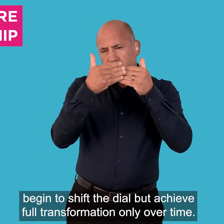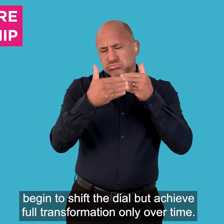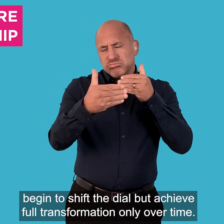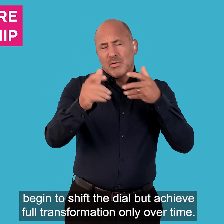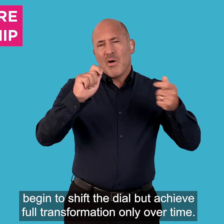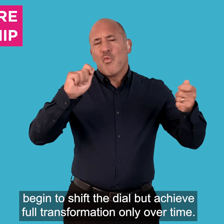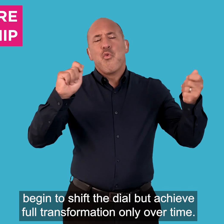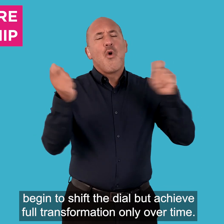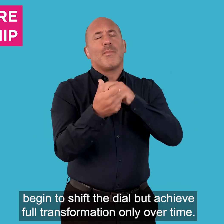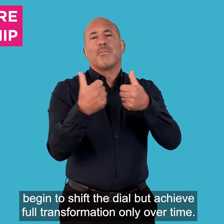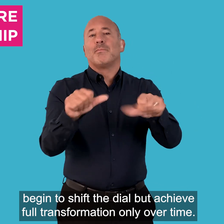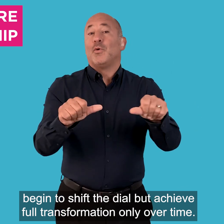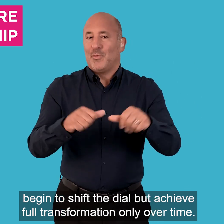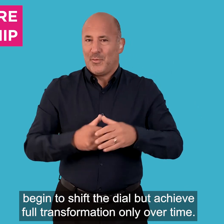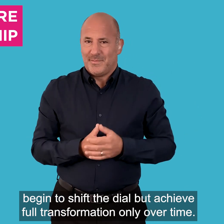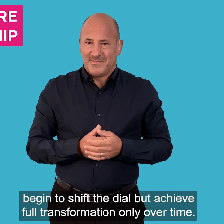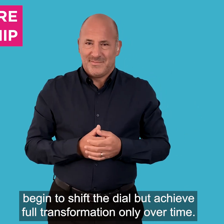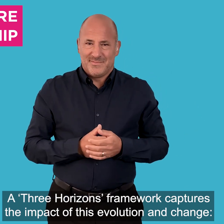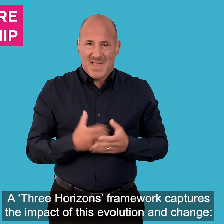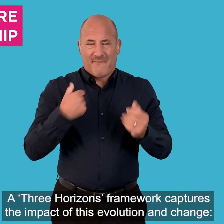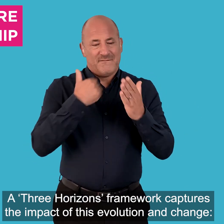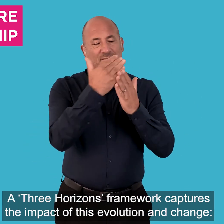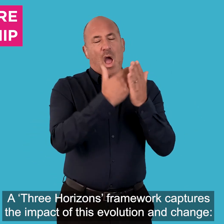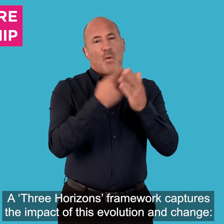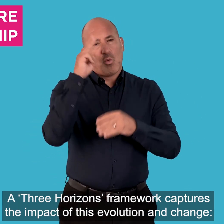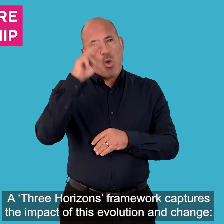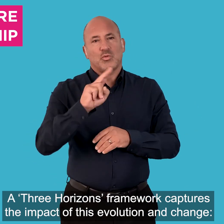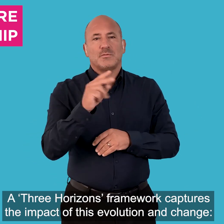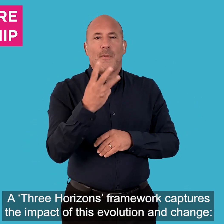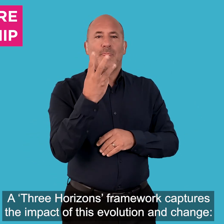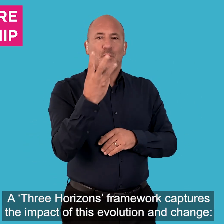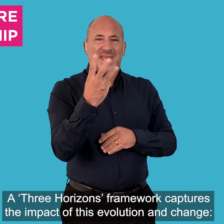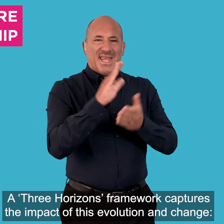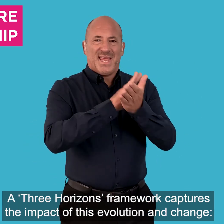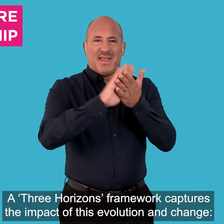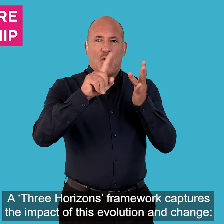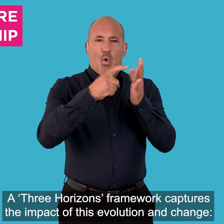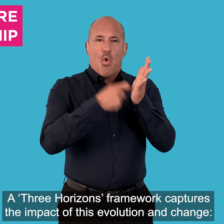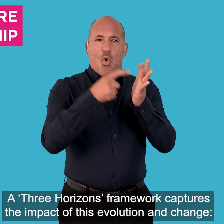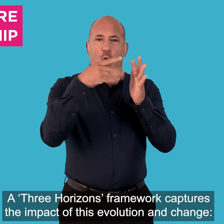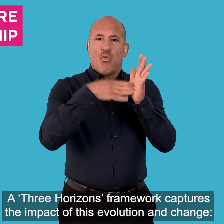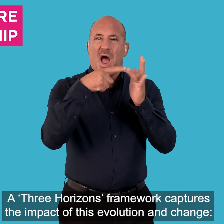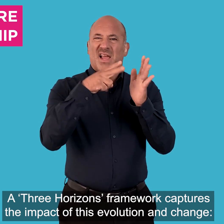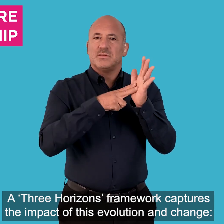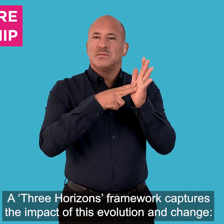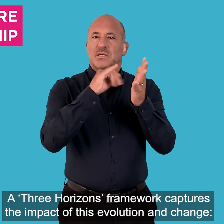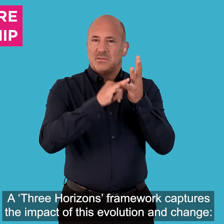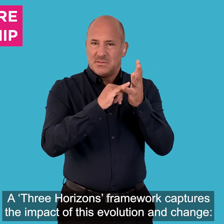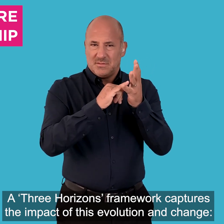to shift the dial but achieve full transformation only over time. A 3 Horizons framework captures the